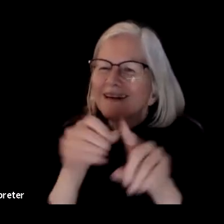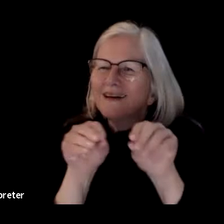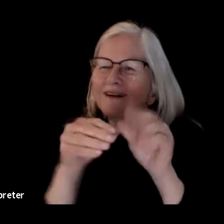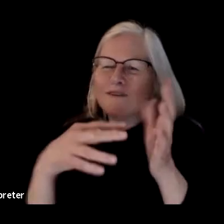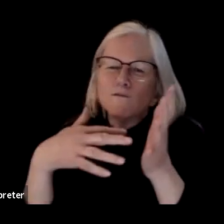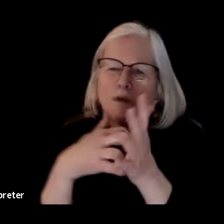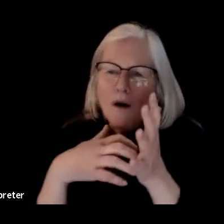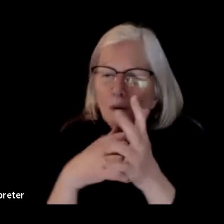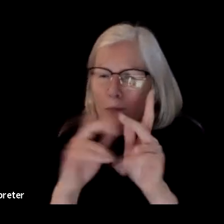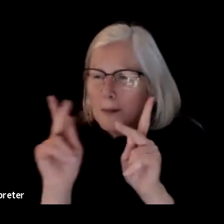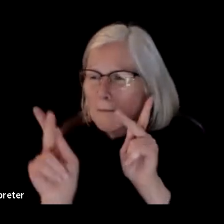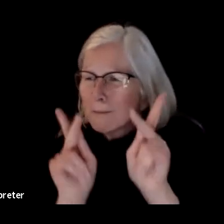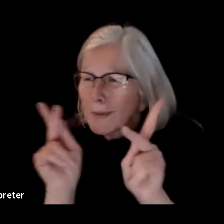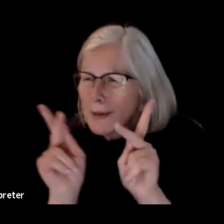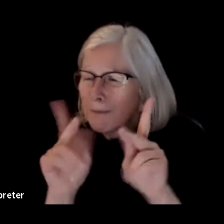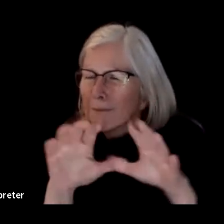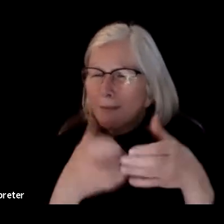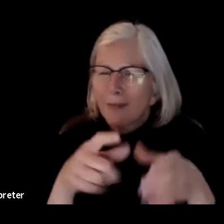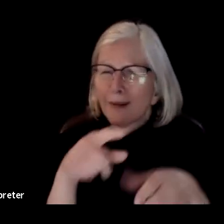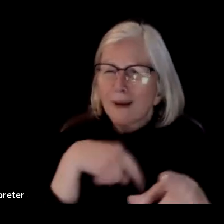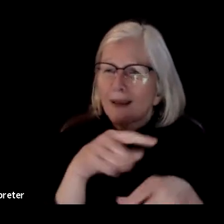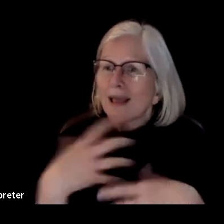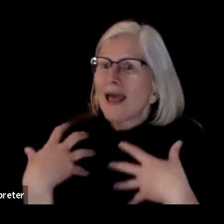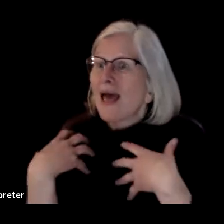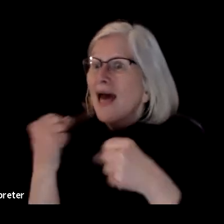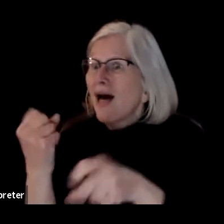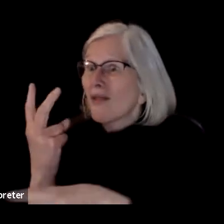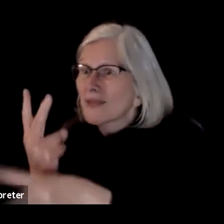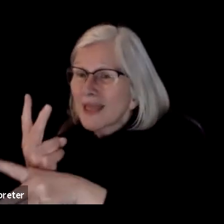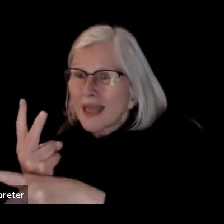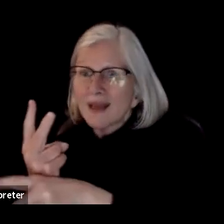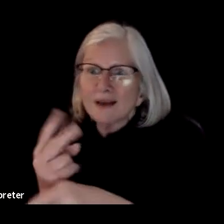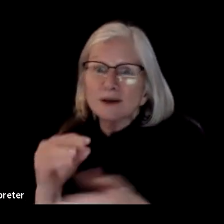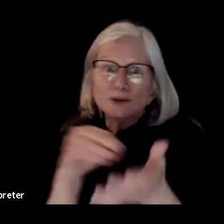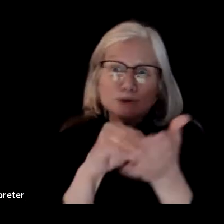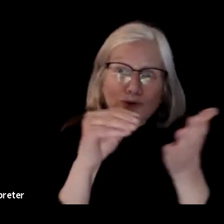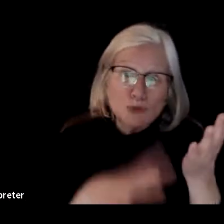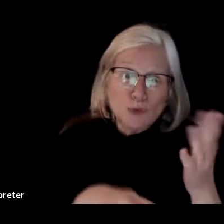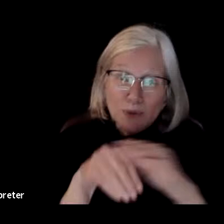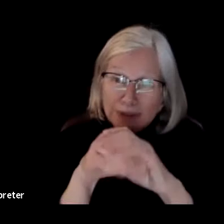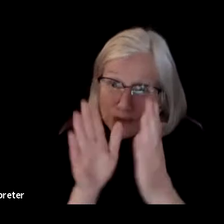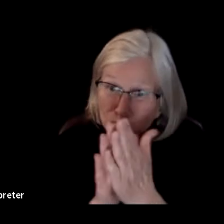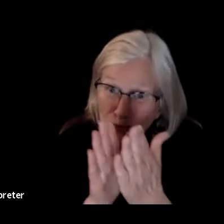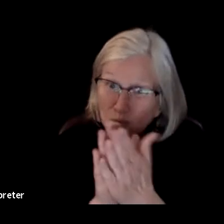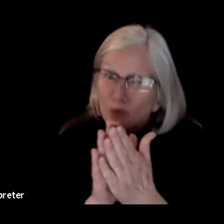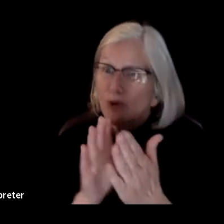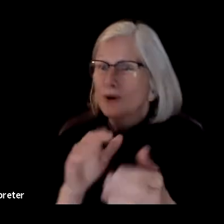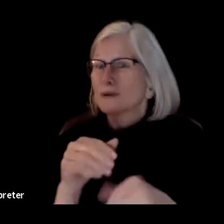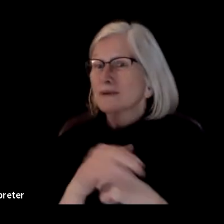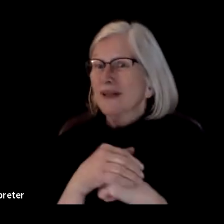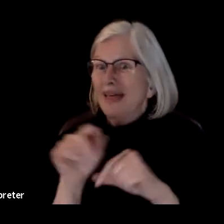like a school setting where transmission could have obviously